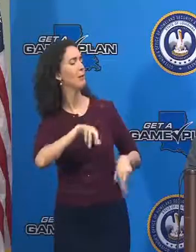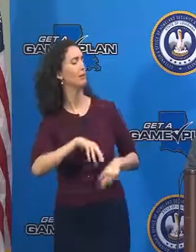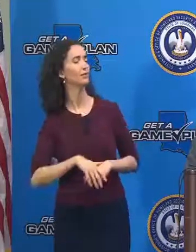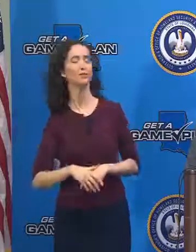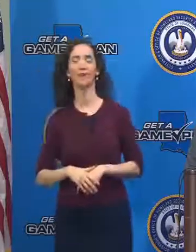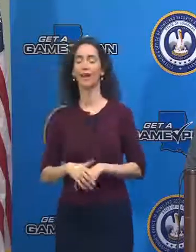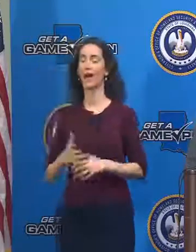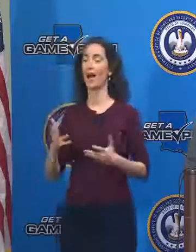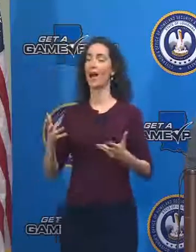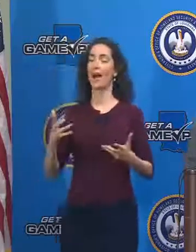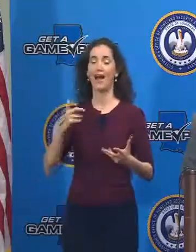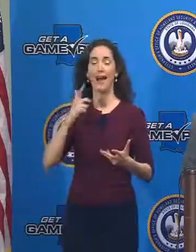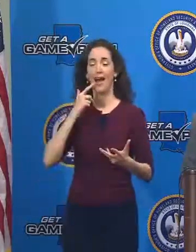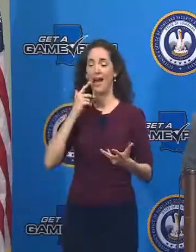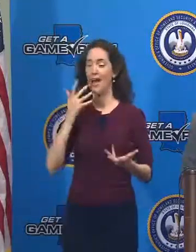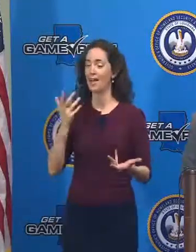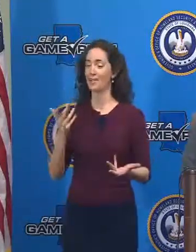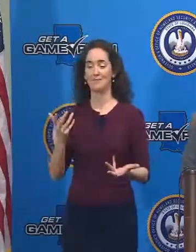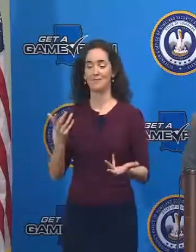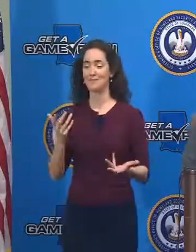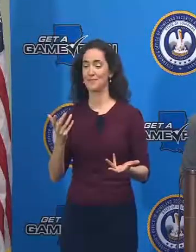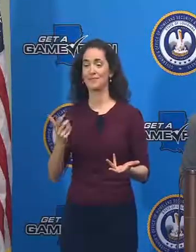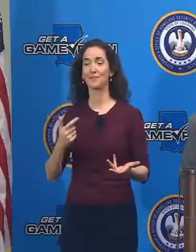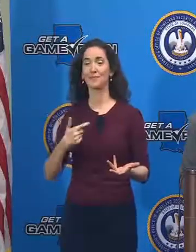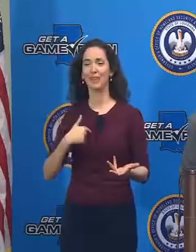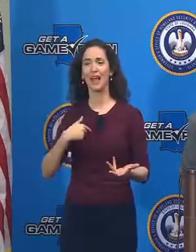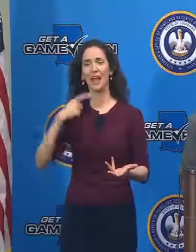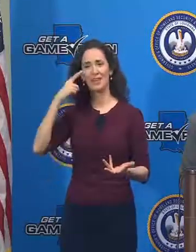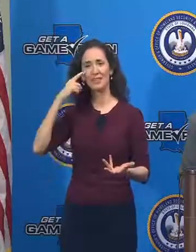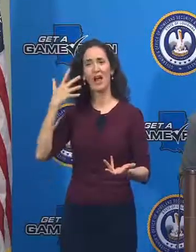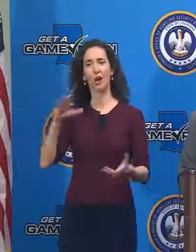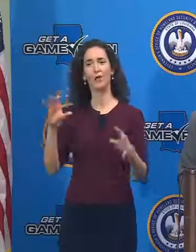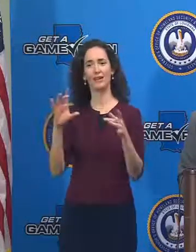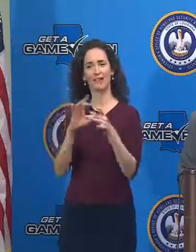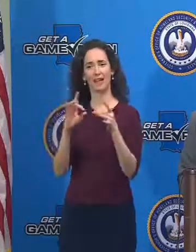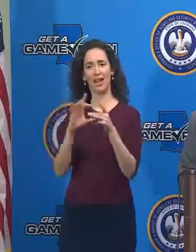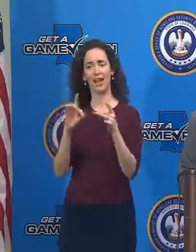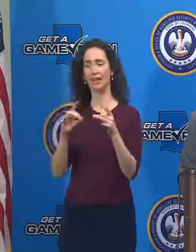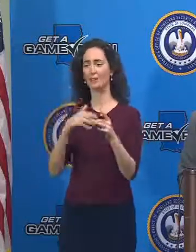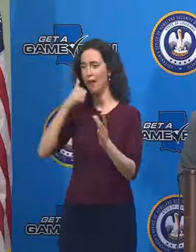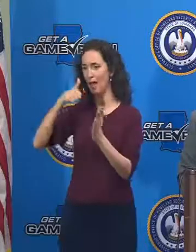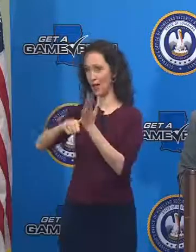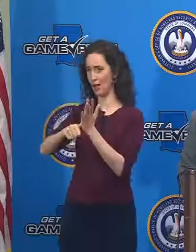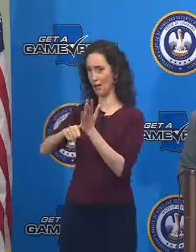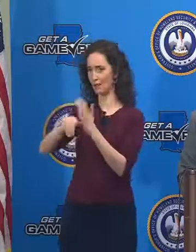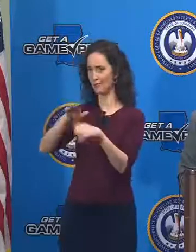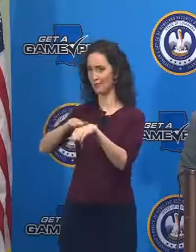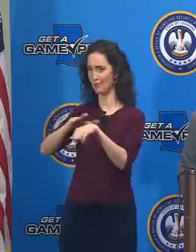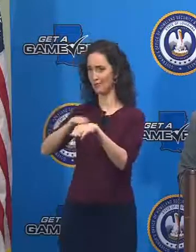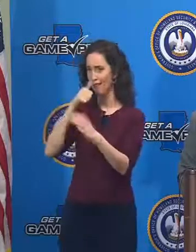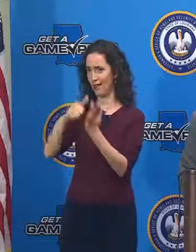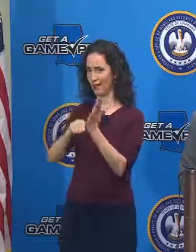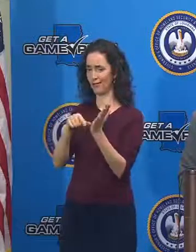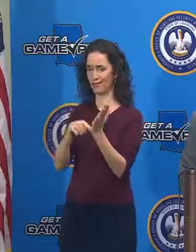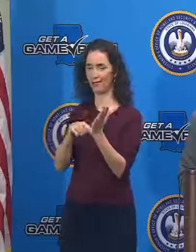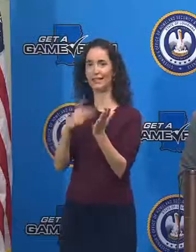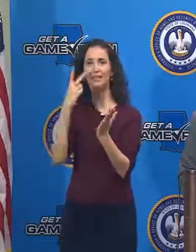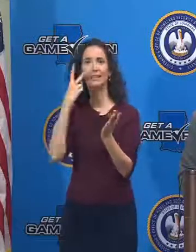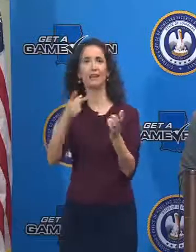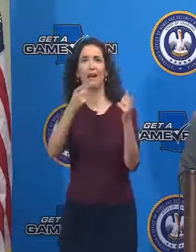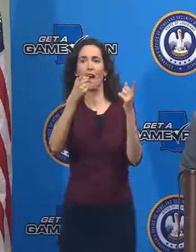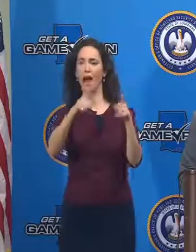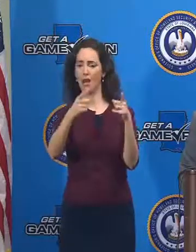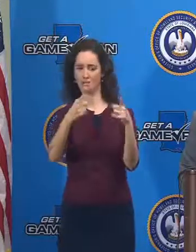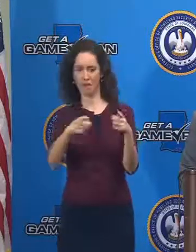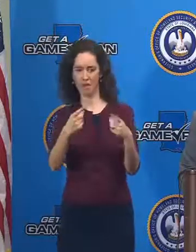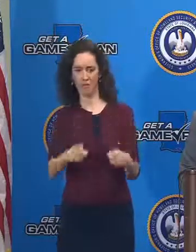an okay job? I think I've already stated that with the revocation letters. I believe when you look at the narrative that we have